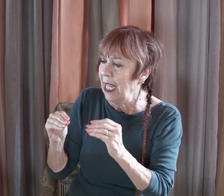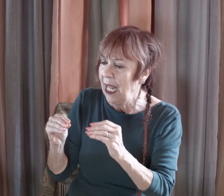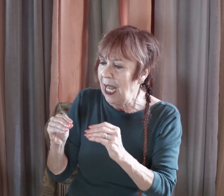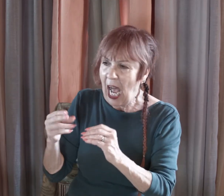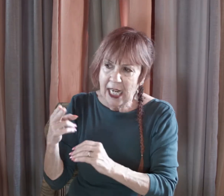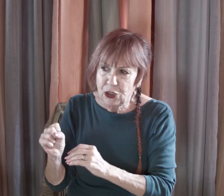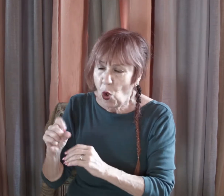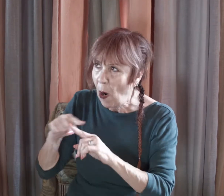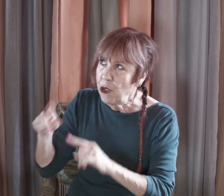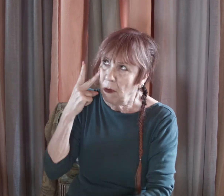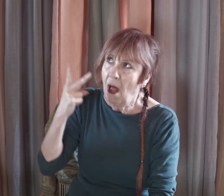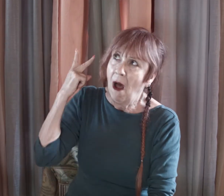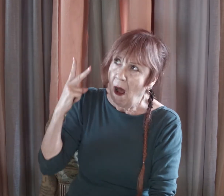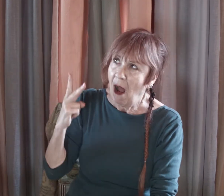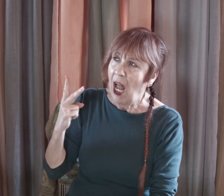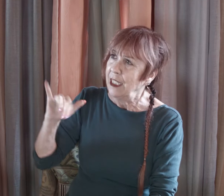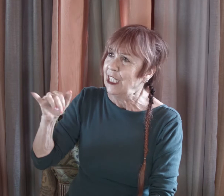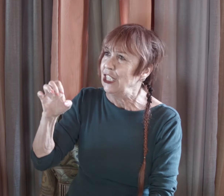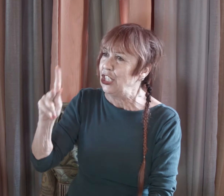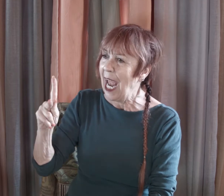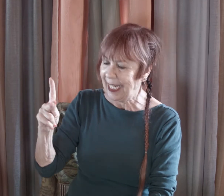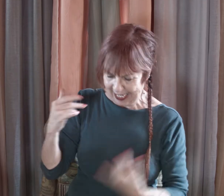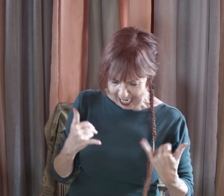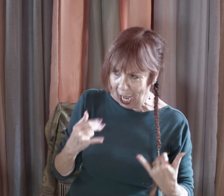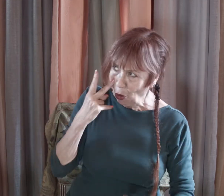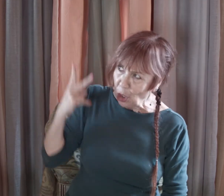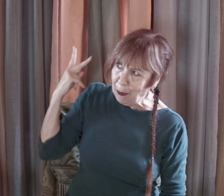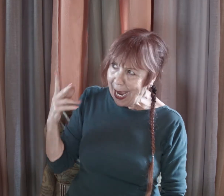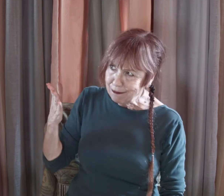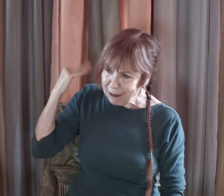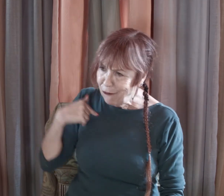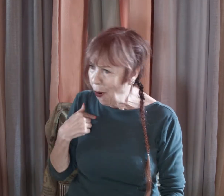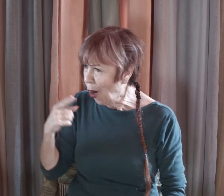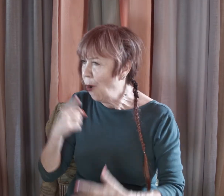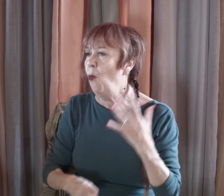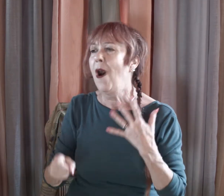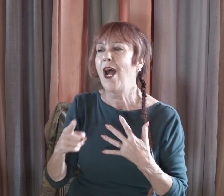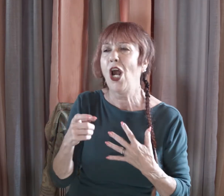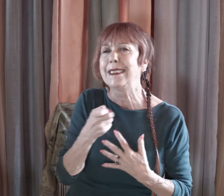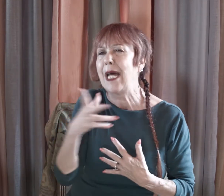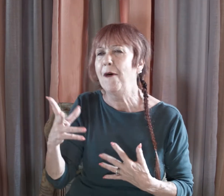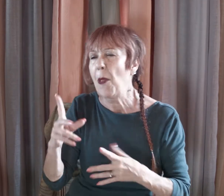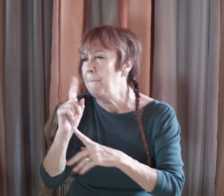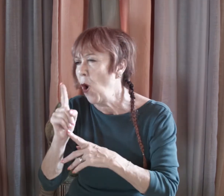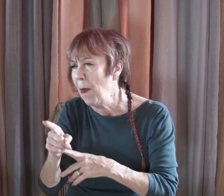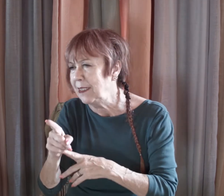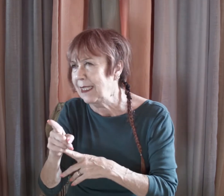school teach you? When you think about it, Jackie, now looking back, what are some of the moments